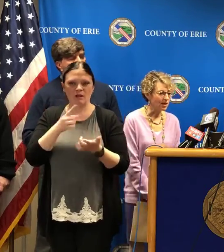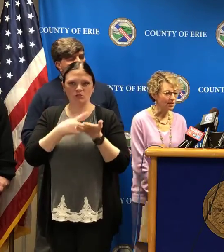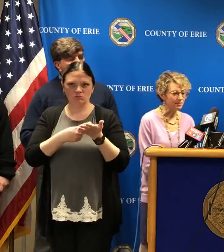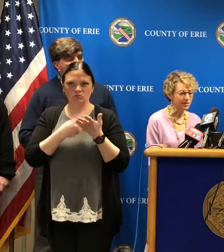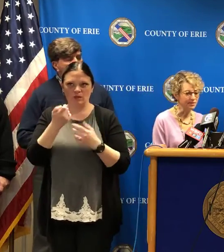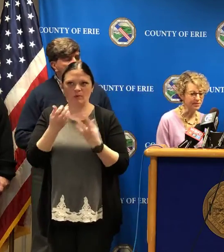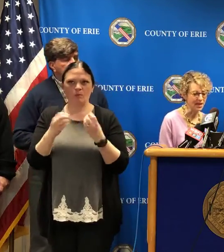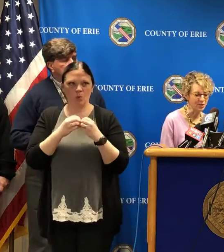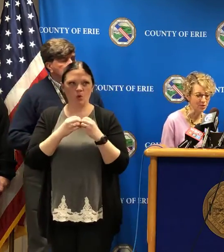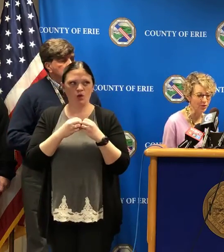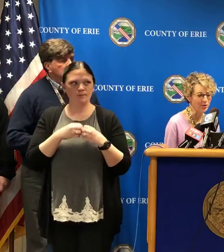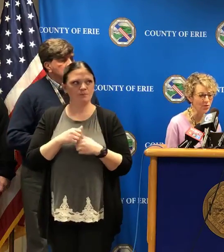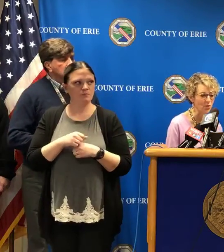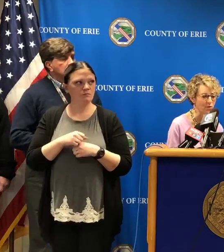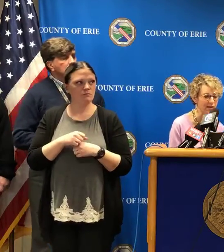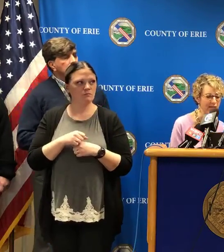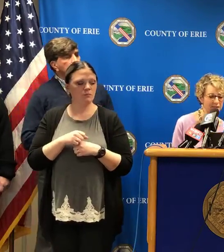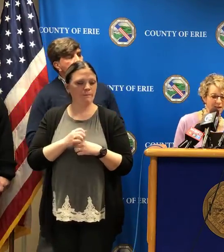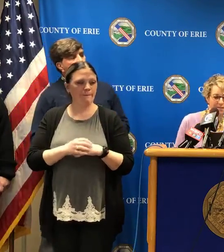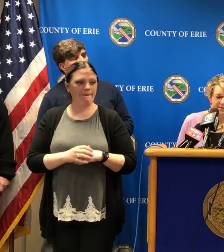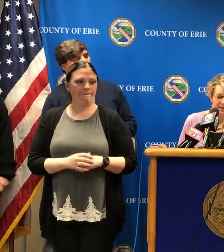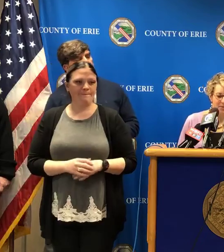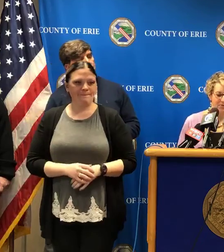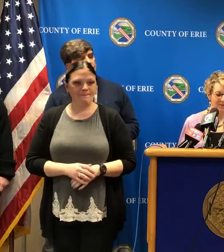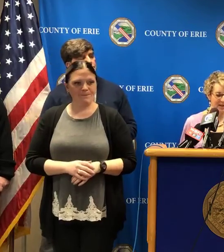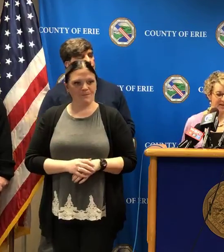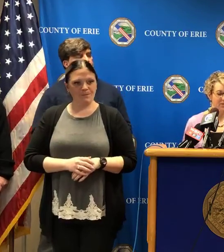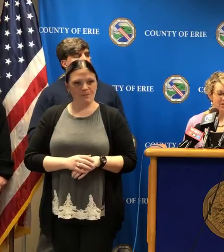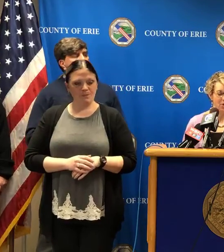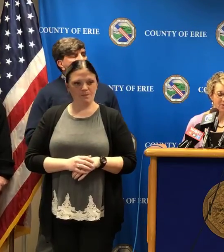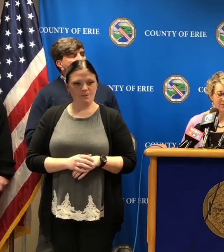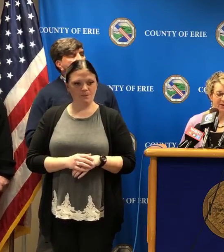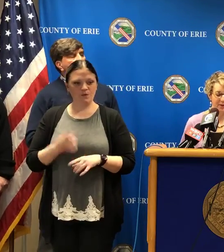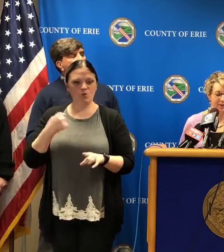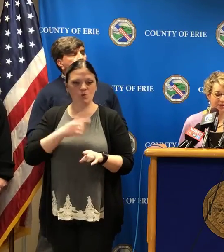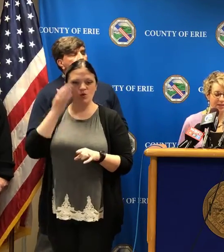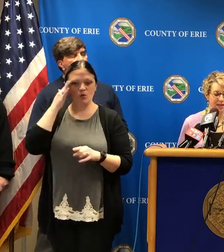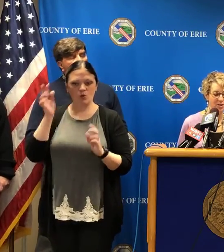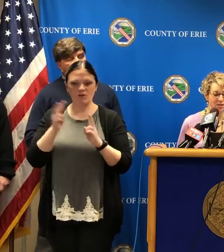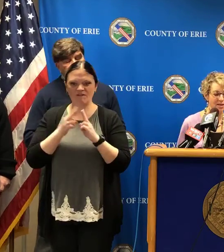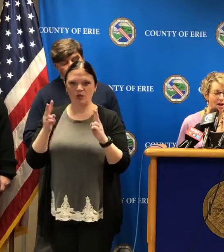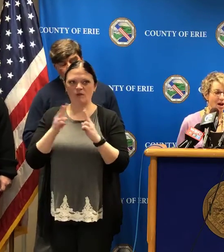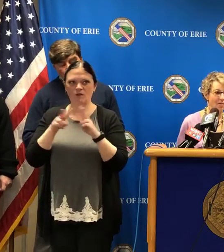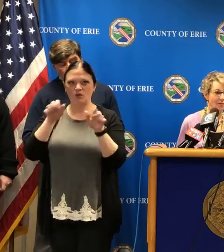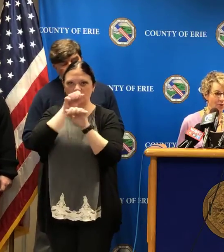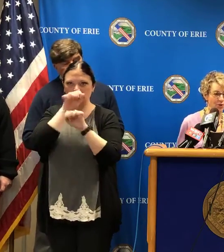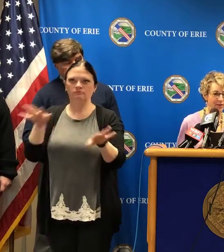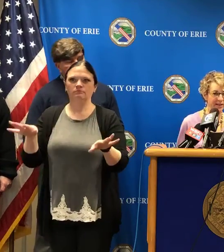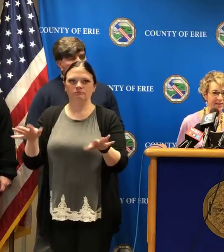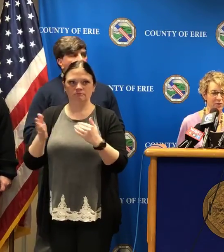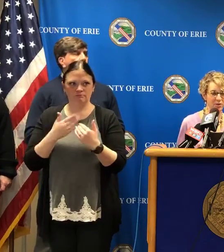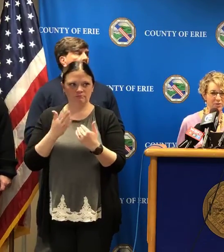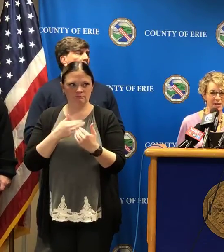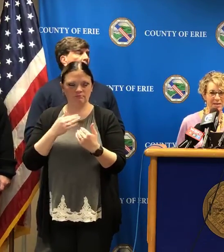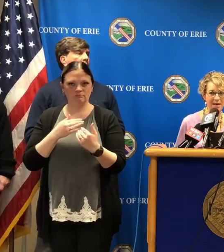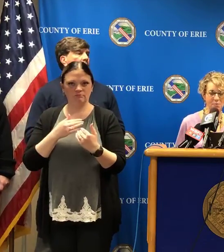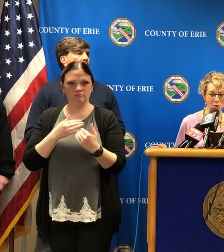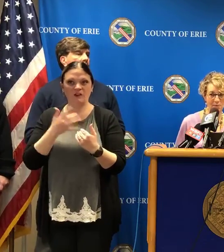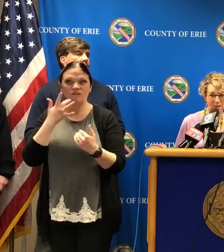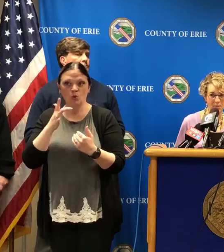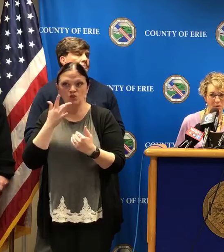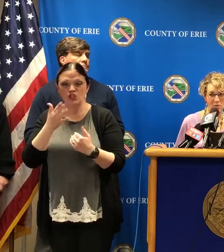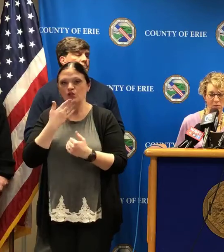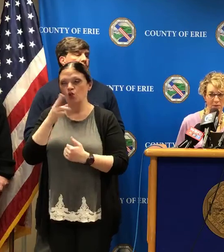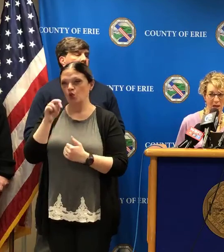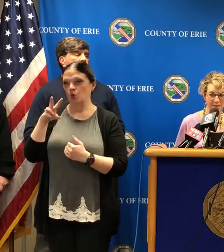some of this stuff. So it's we know it's very, very contagious. Fortunately, the good news is that